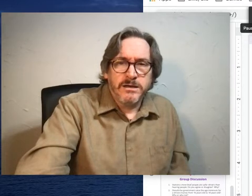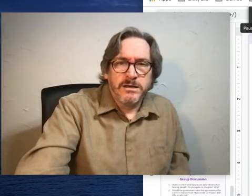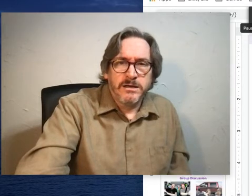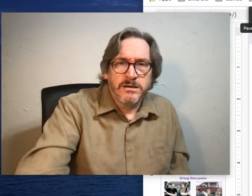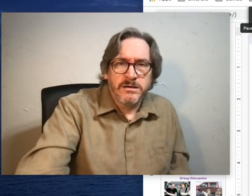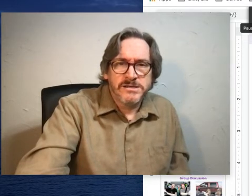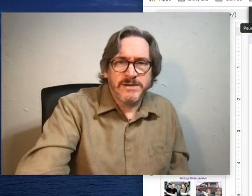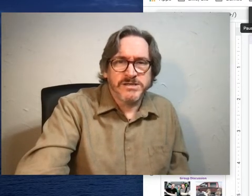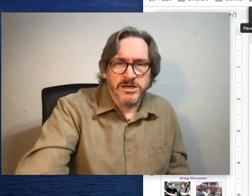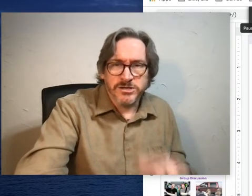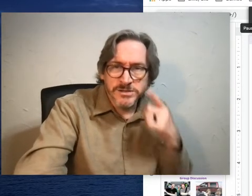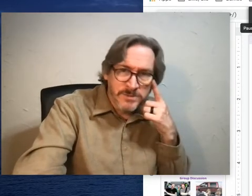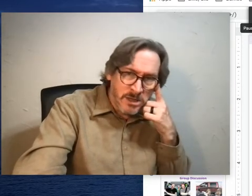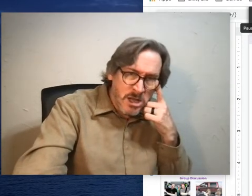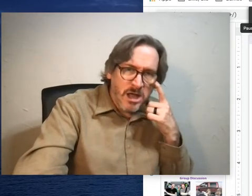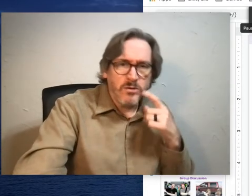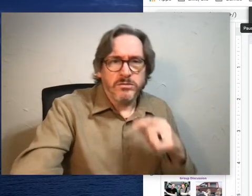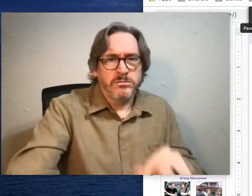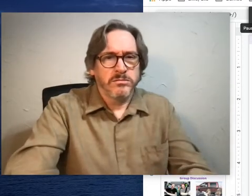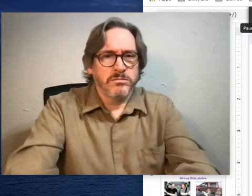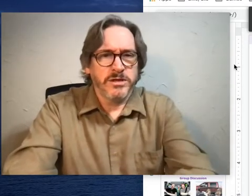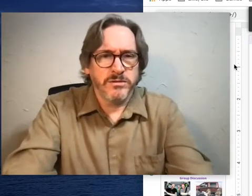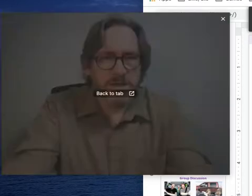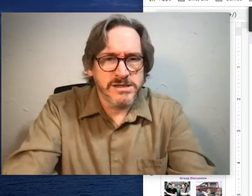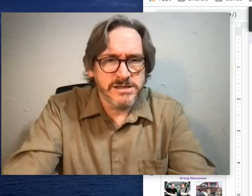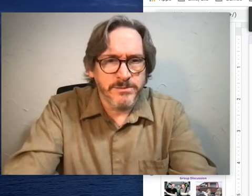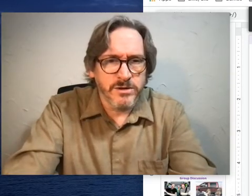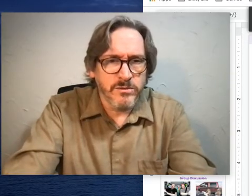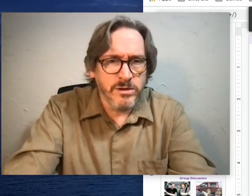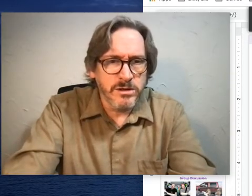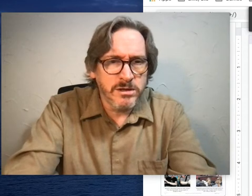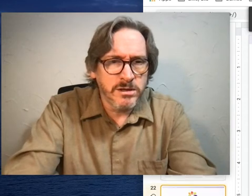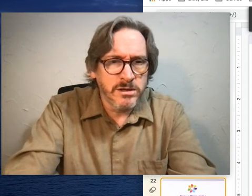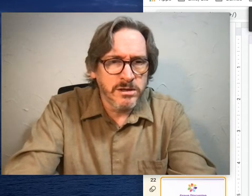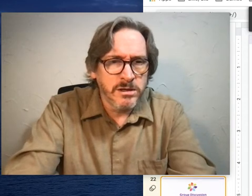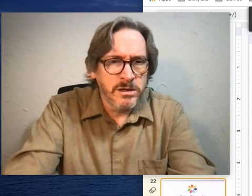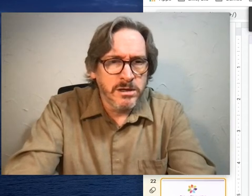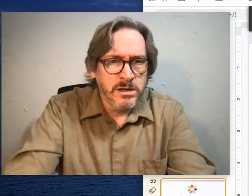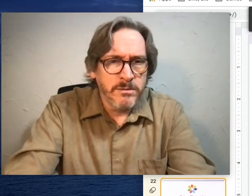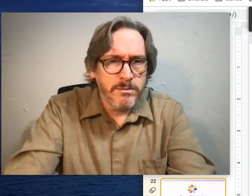And same discussions. Oh, we don't need the separate one.